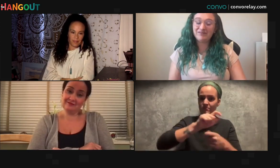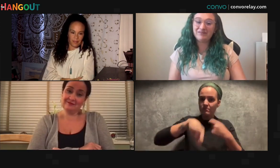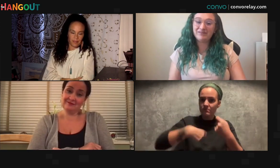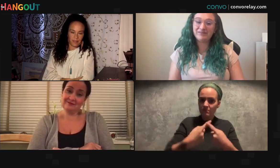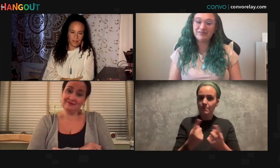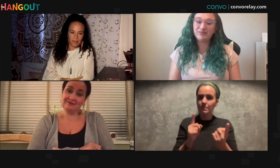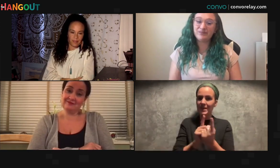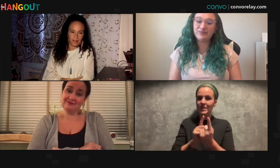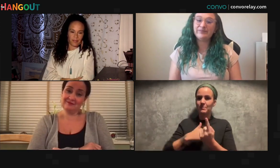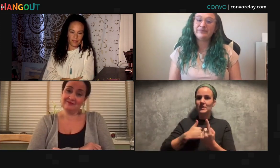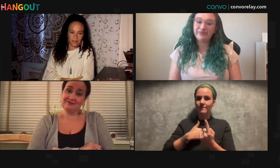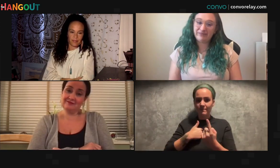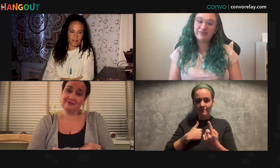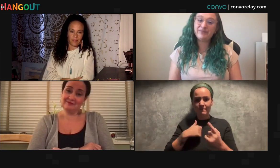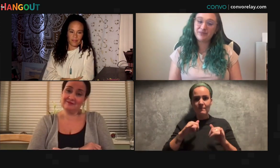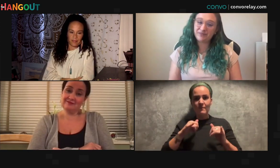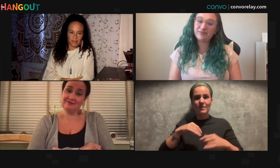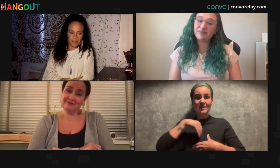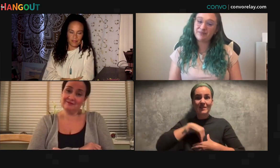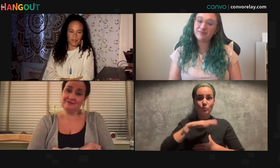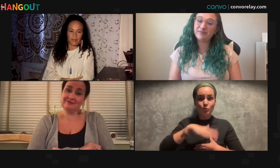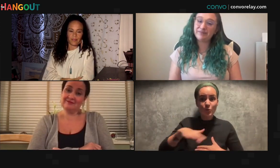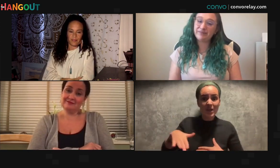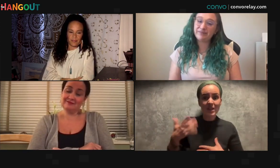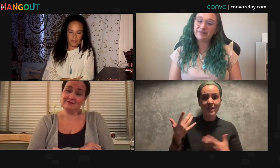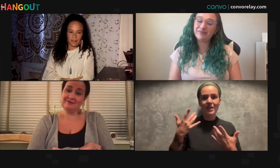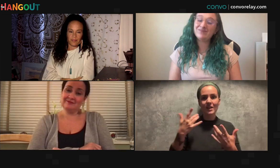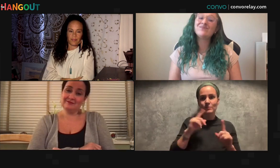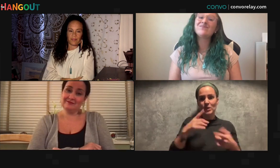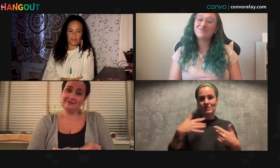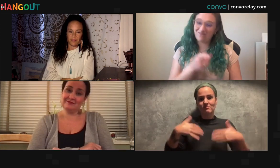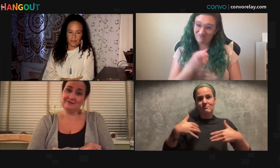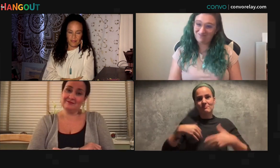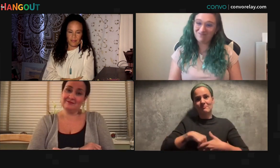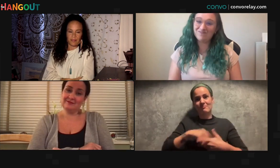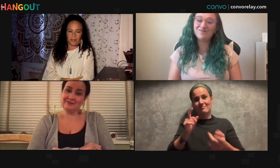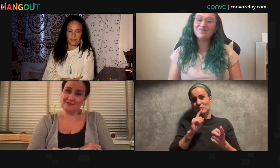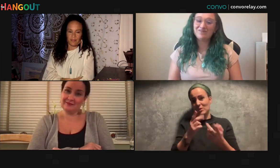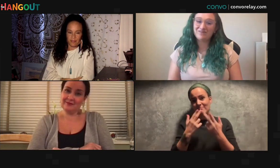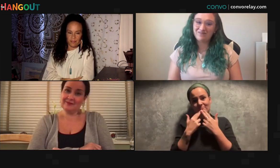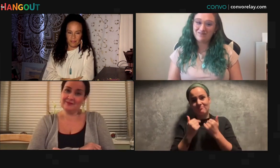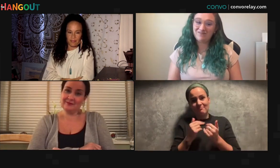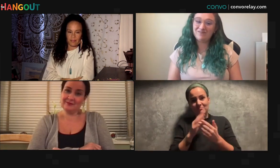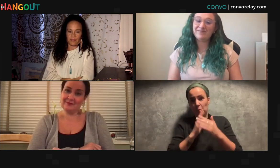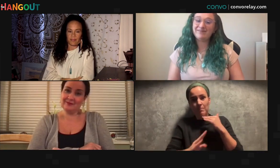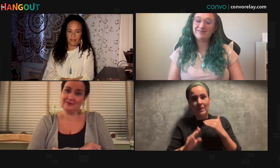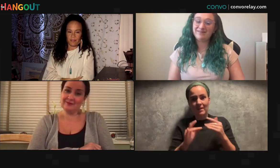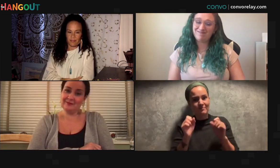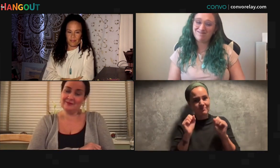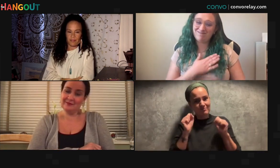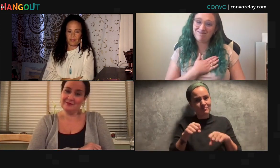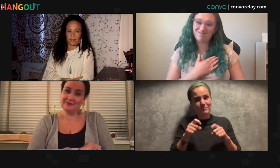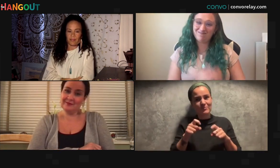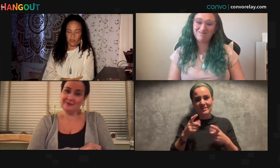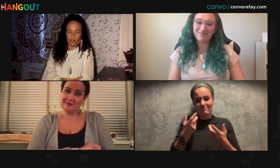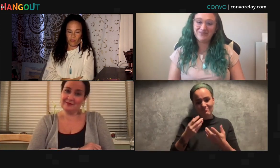things do happen, we're able to meet those things and face those things, and we heal our inner child and we